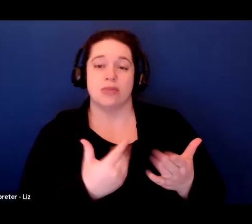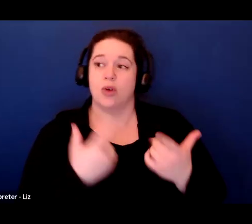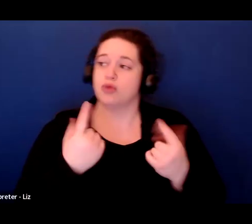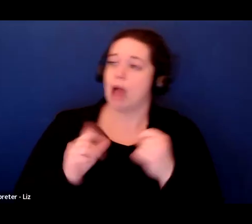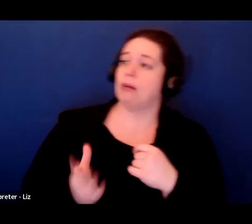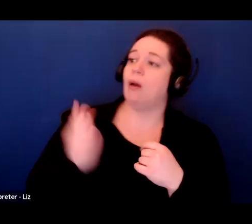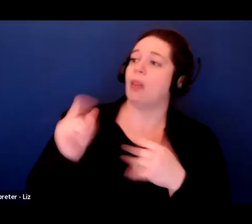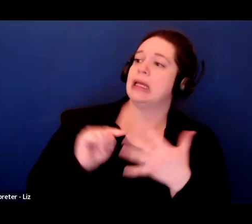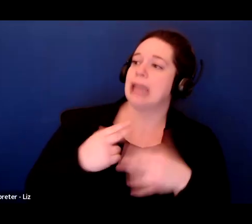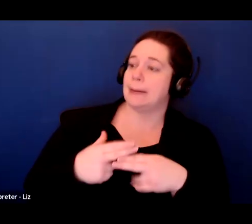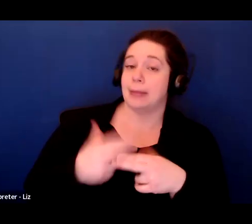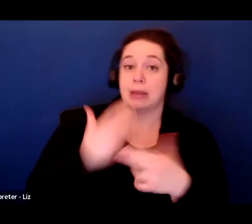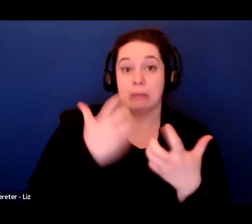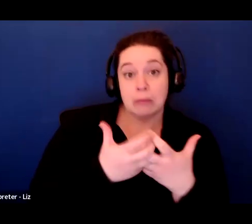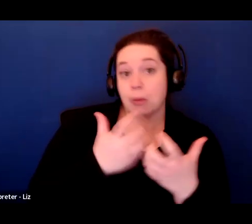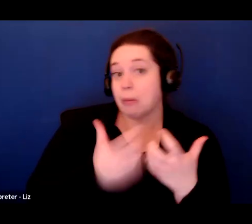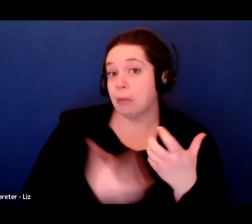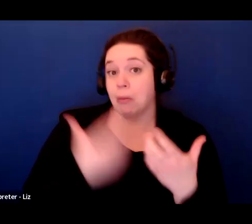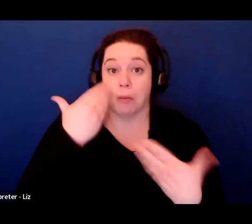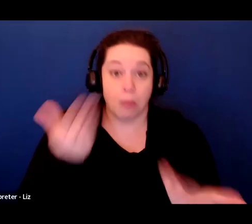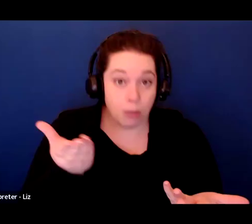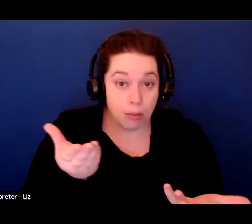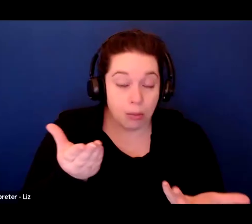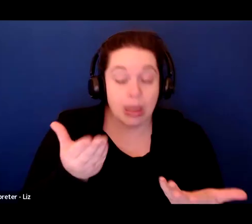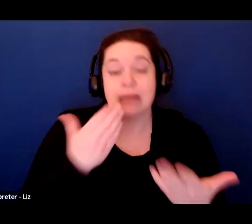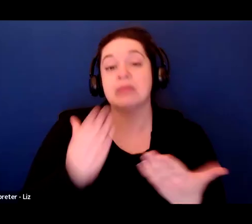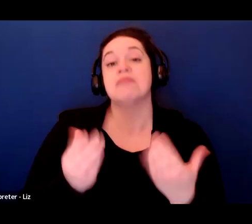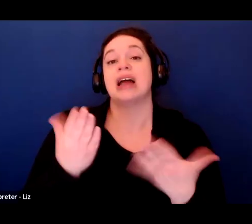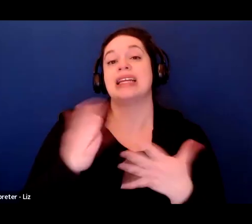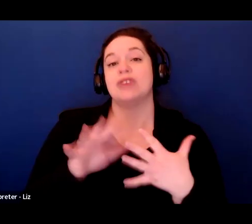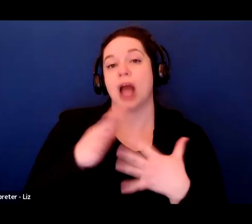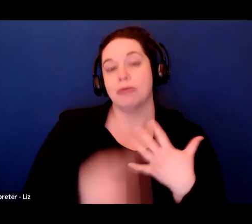may or may not work out for you, but they give you different options and things to think about.